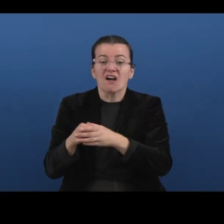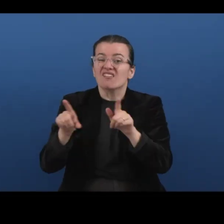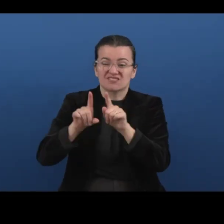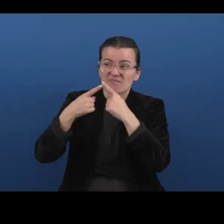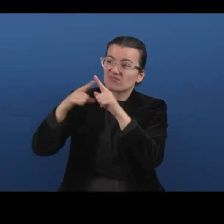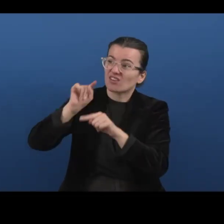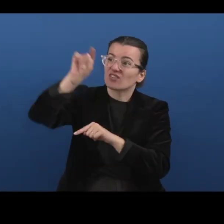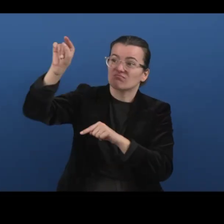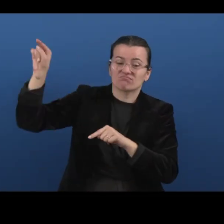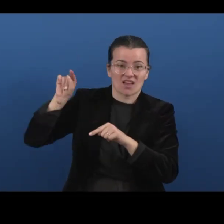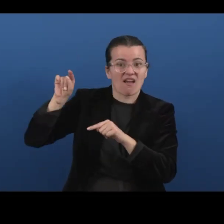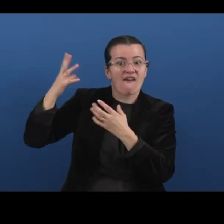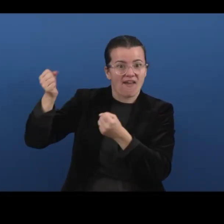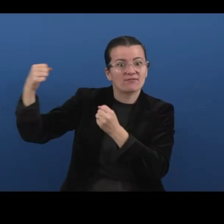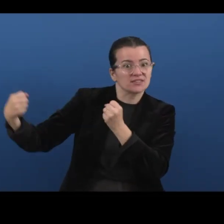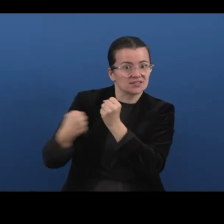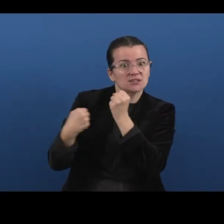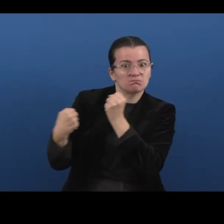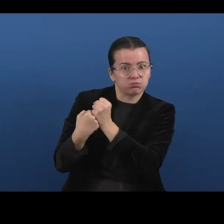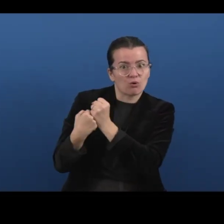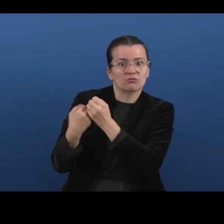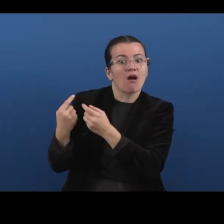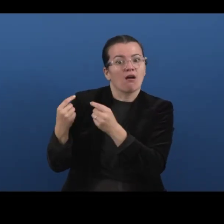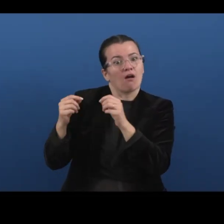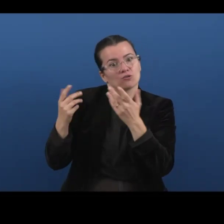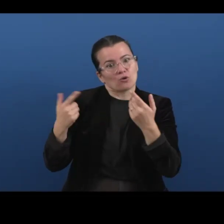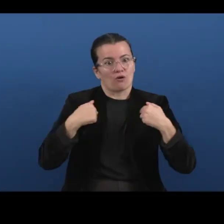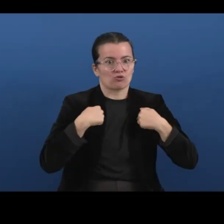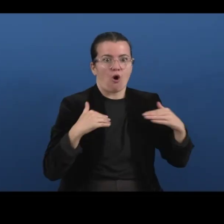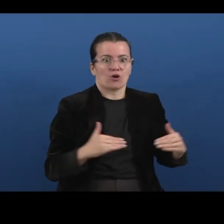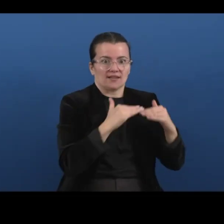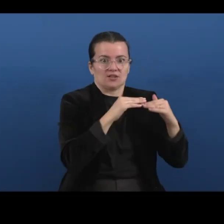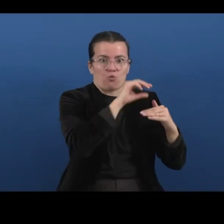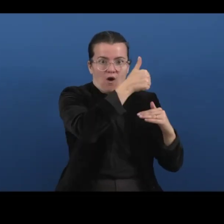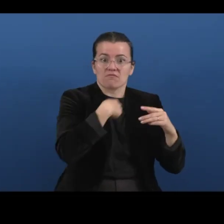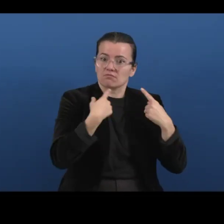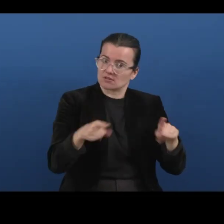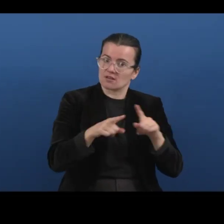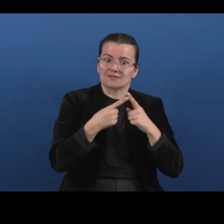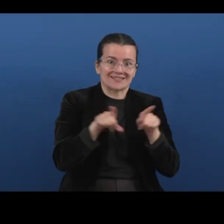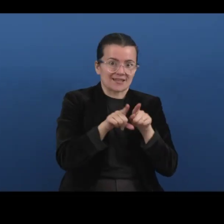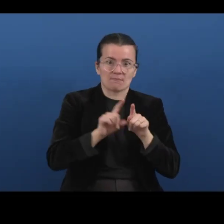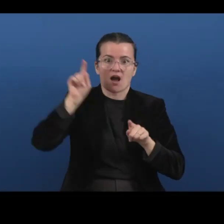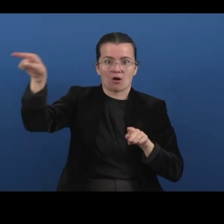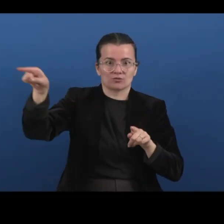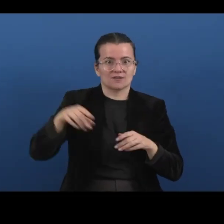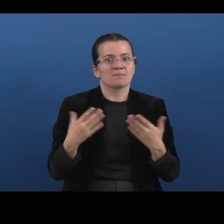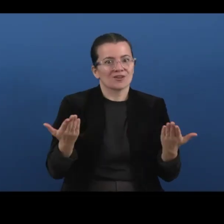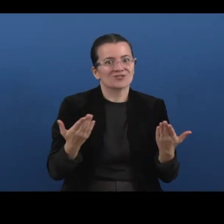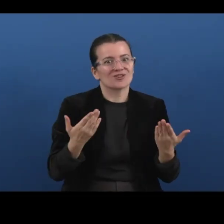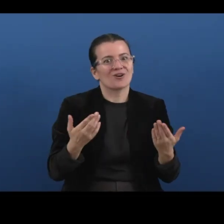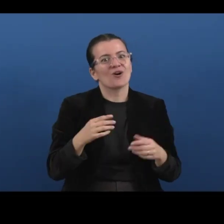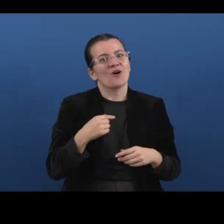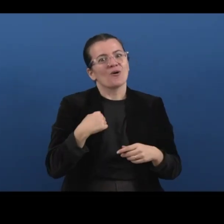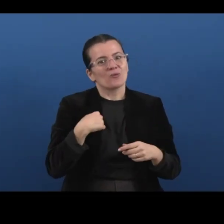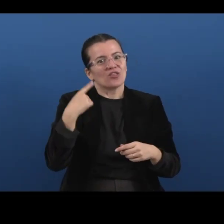organisations. We designed the Charter to be a one-stop shop. So many people have said, you know, when you start